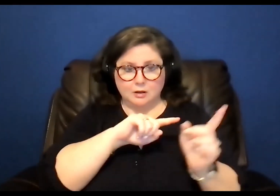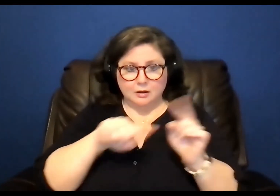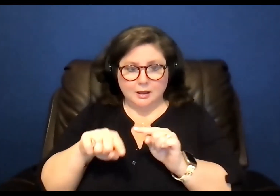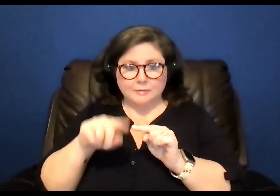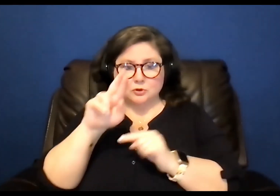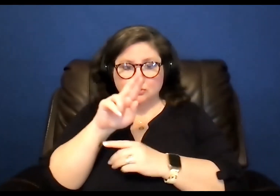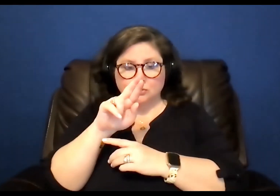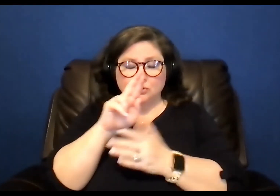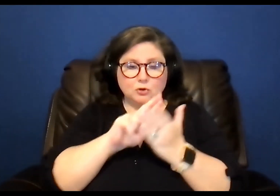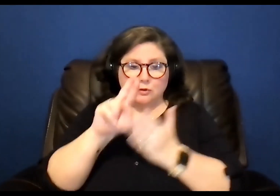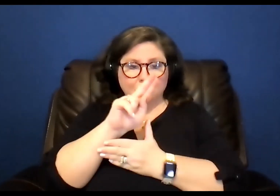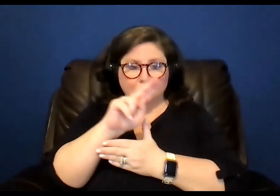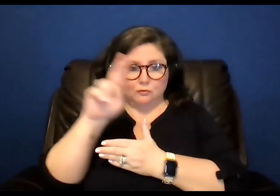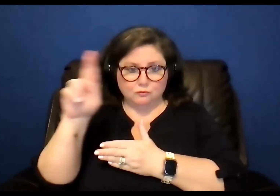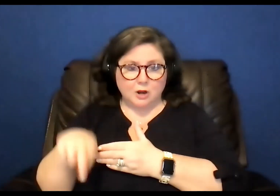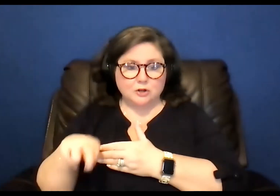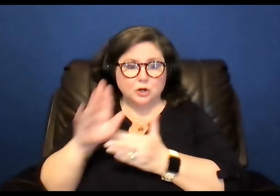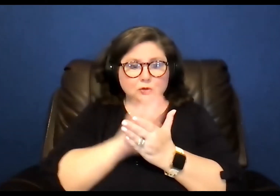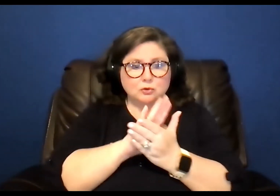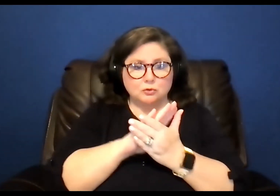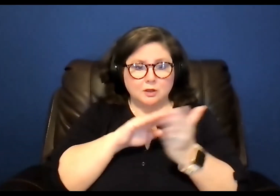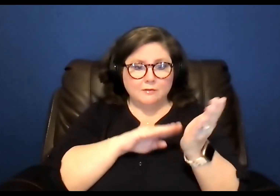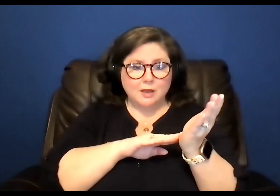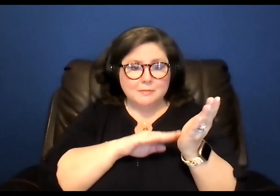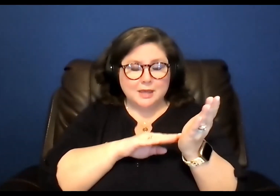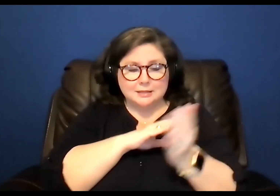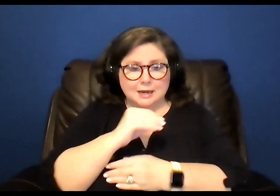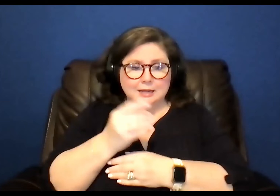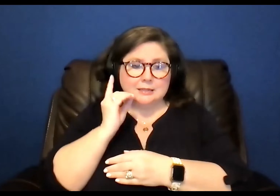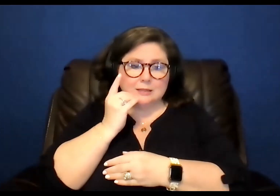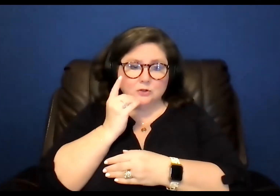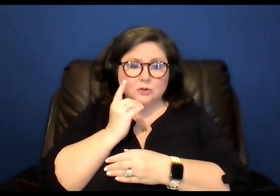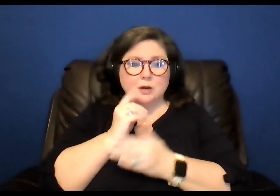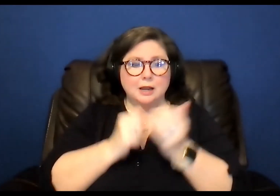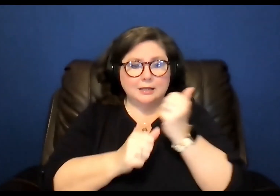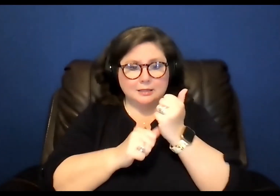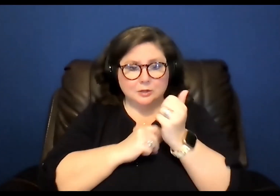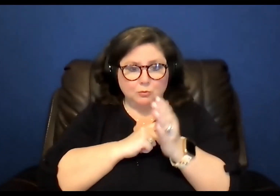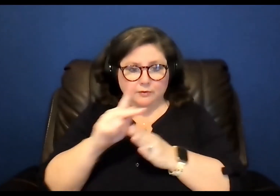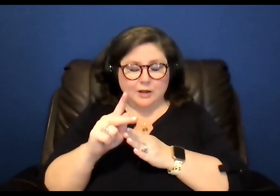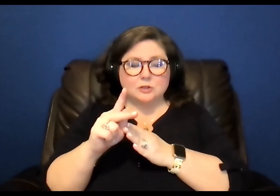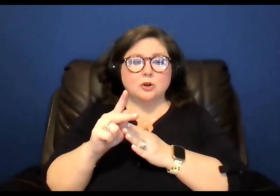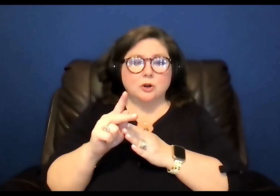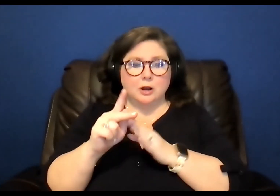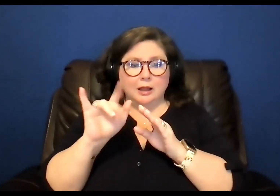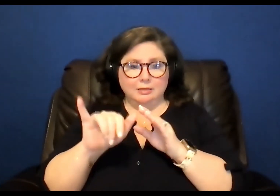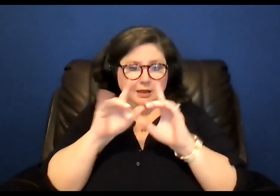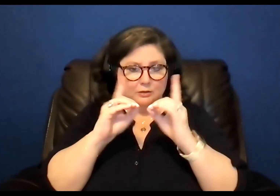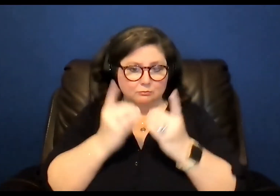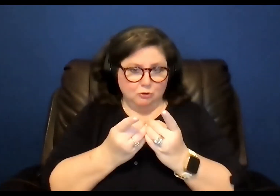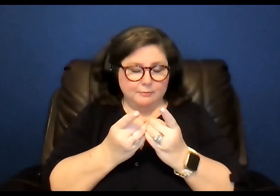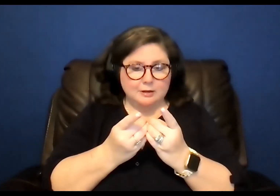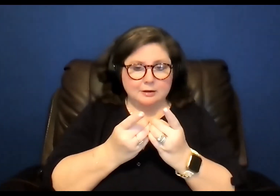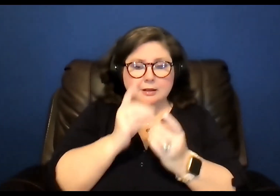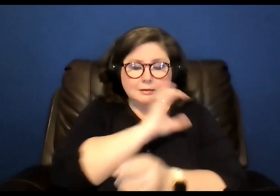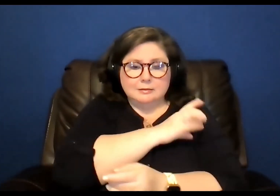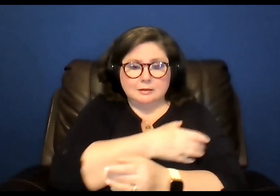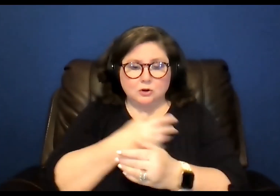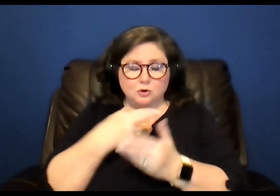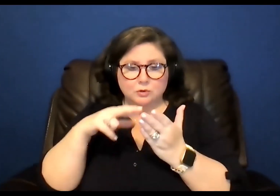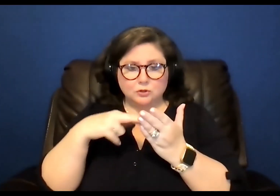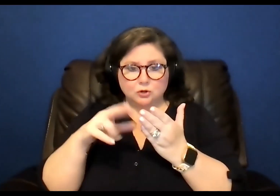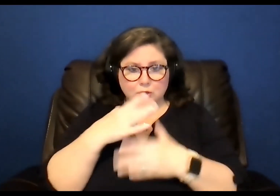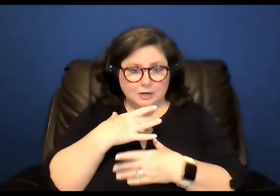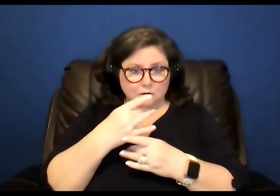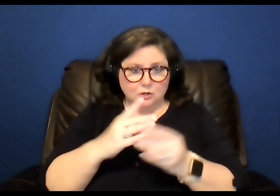and Dentistry as an assistant professor in the Department of Hematology and Oncology. His clinical research interests are